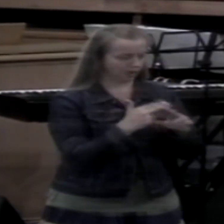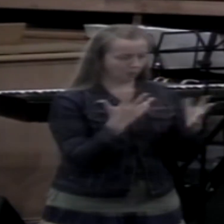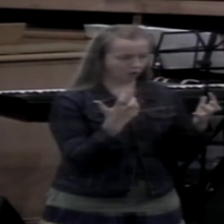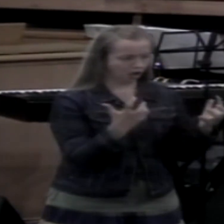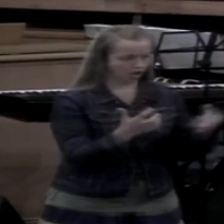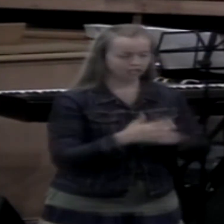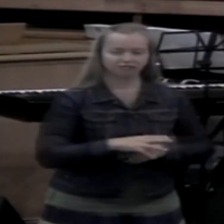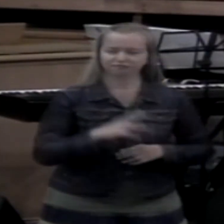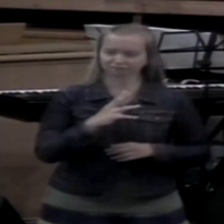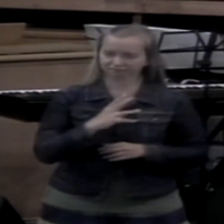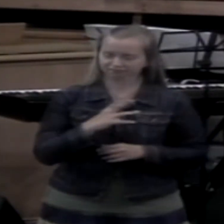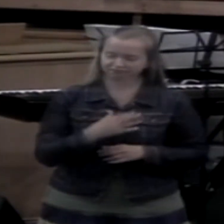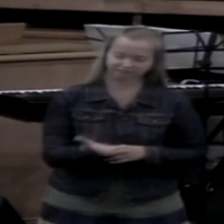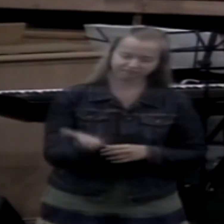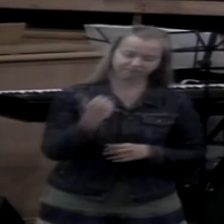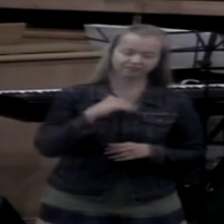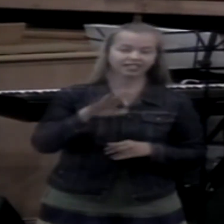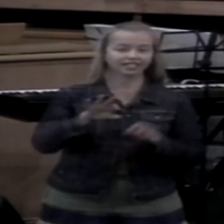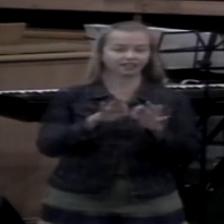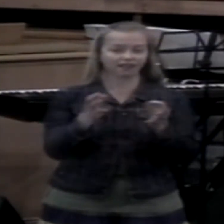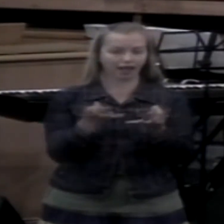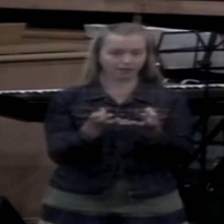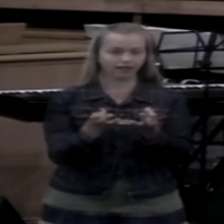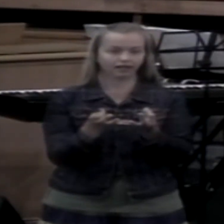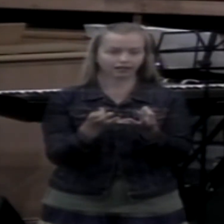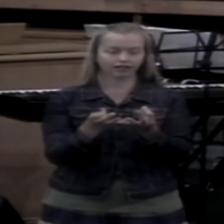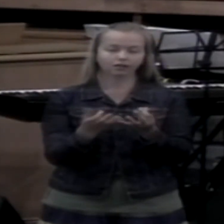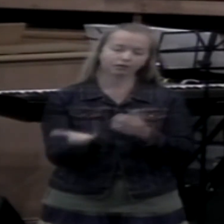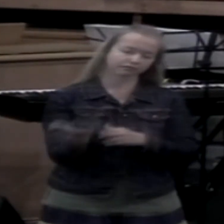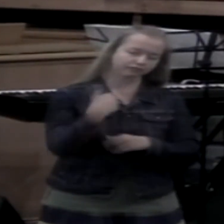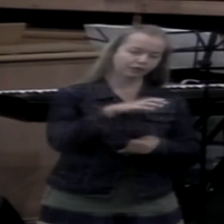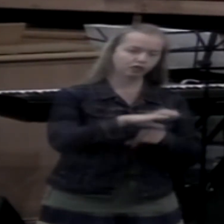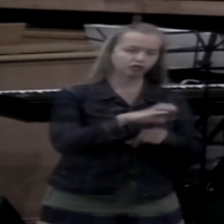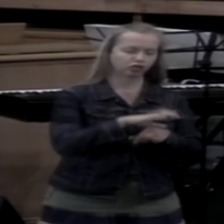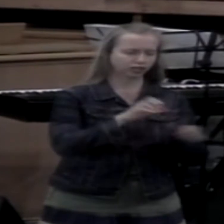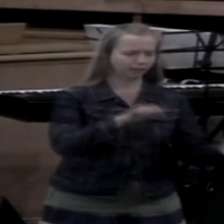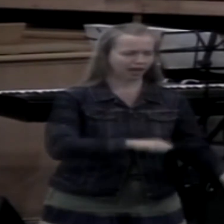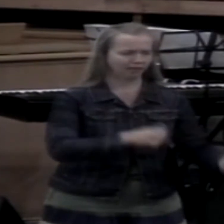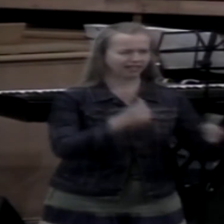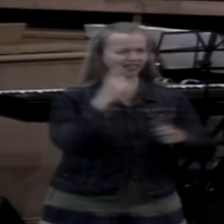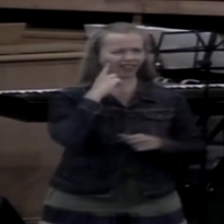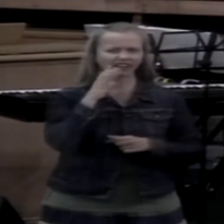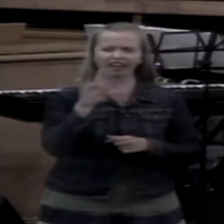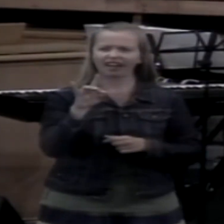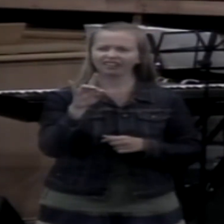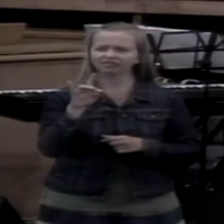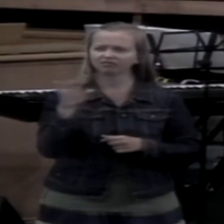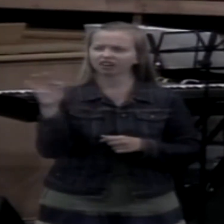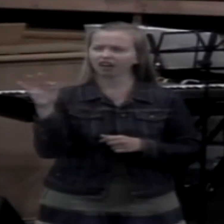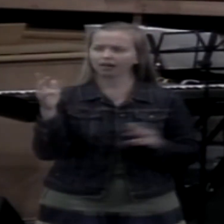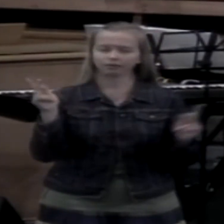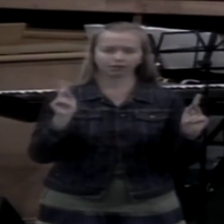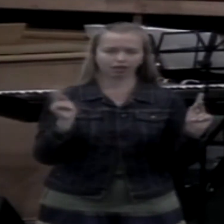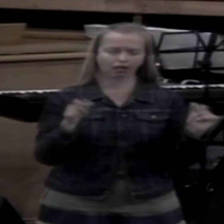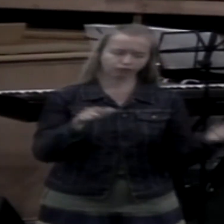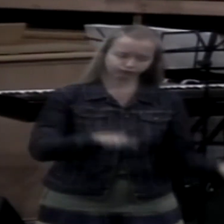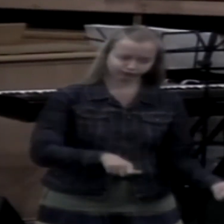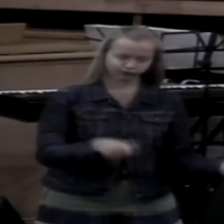I met he and his family at the church, and we baptized, I think, 8 or 9 people.